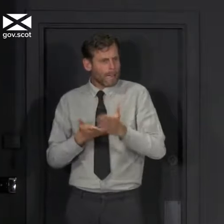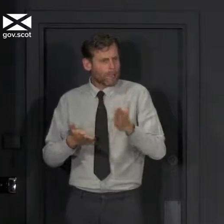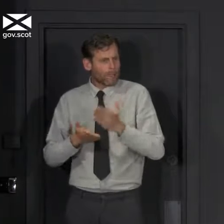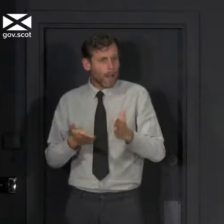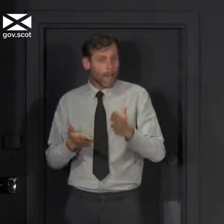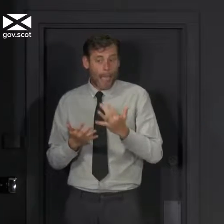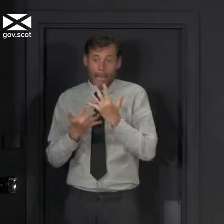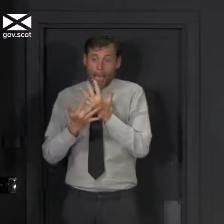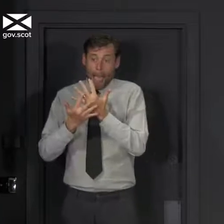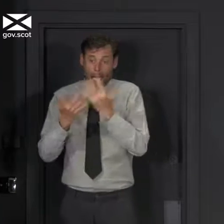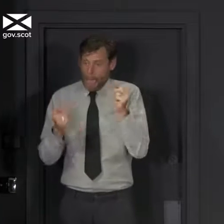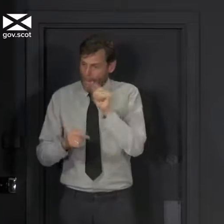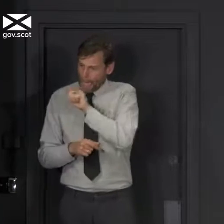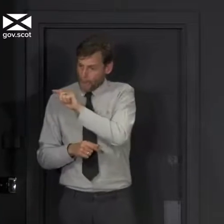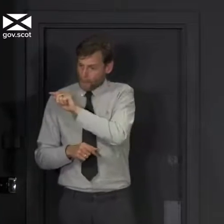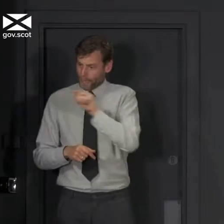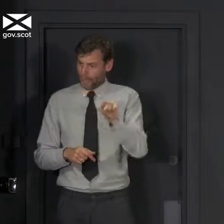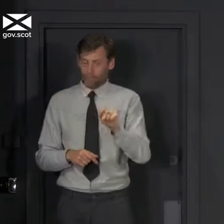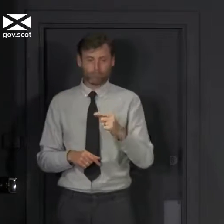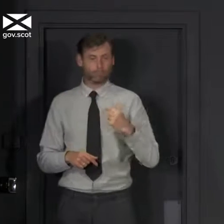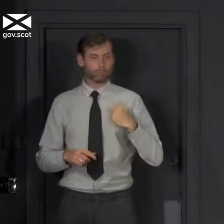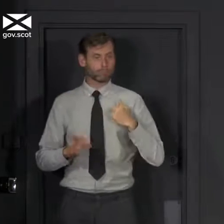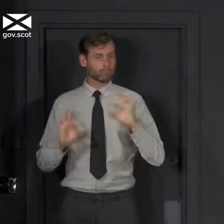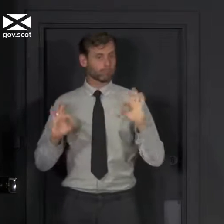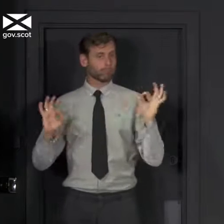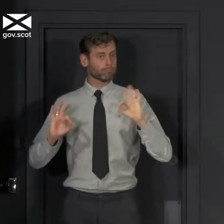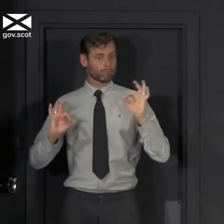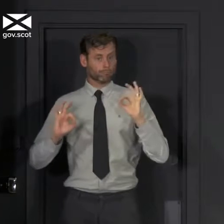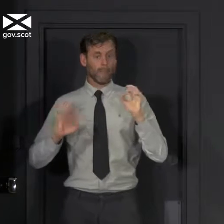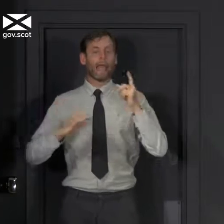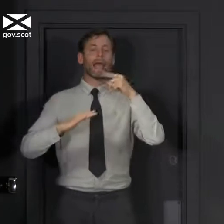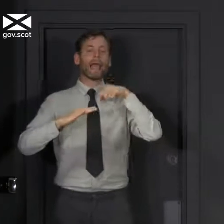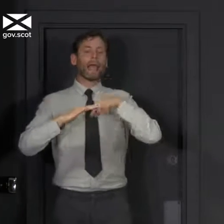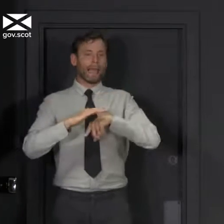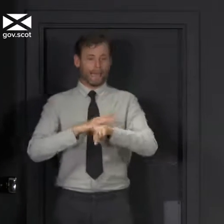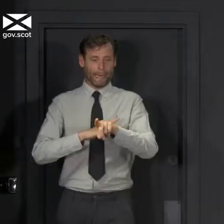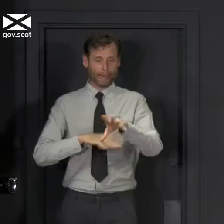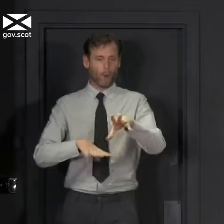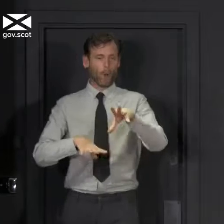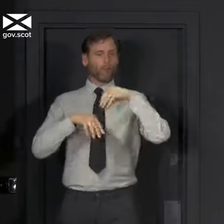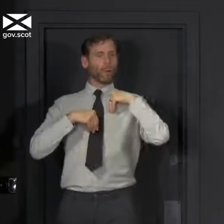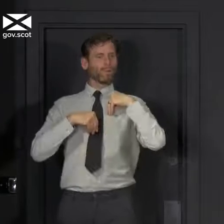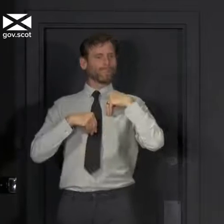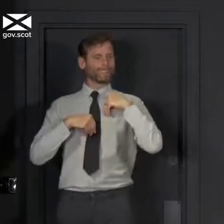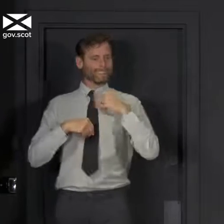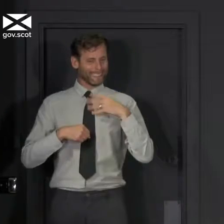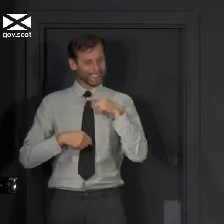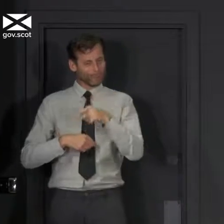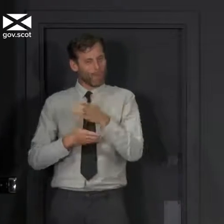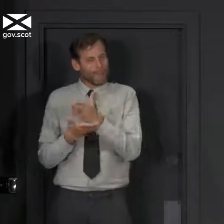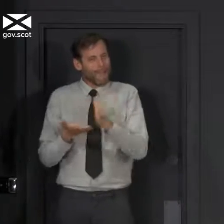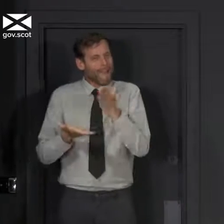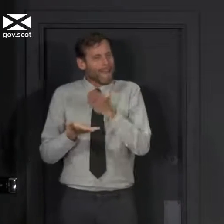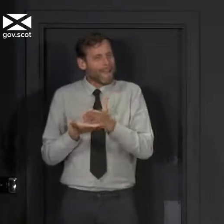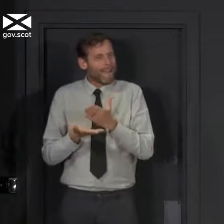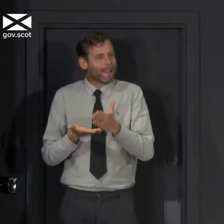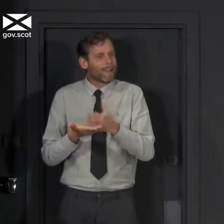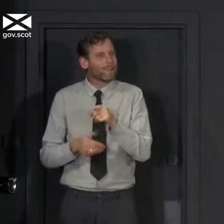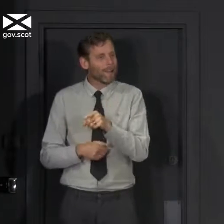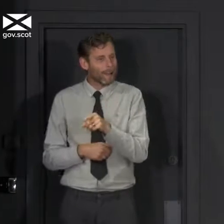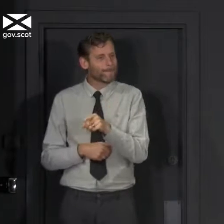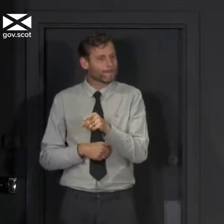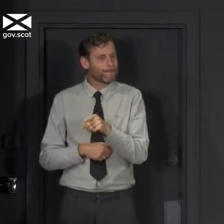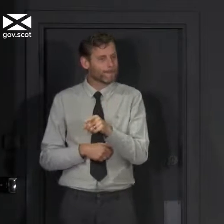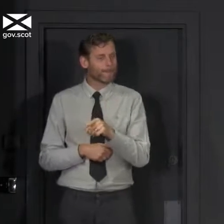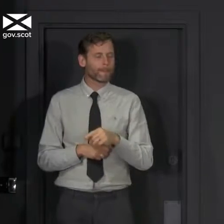many of that number we do believe acquired the infection in hospital, and